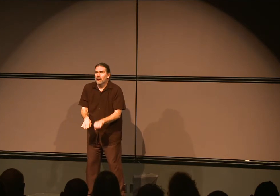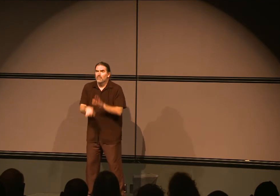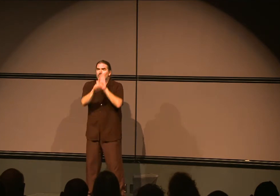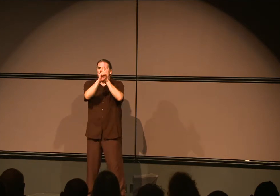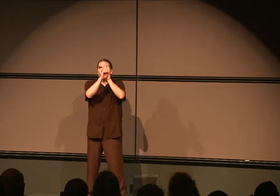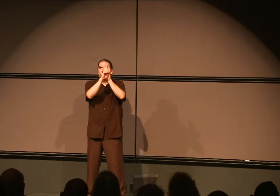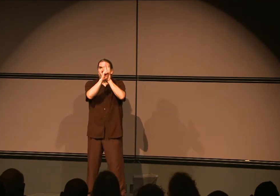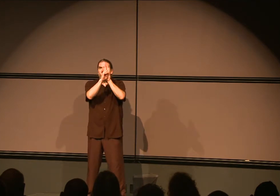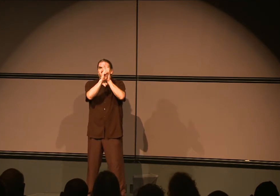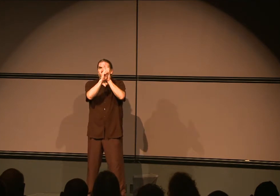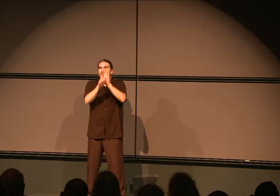And colder.